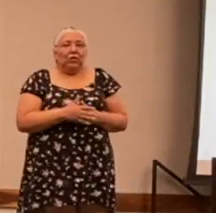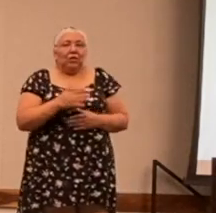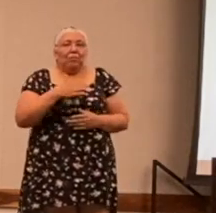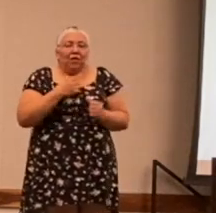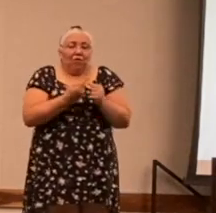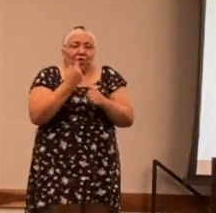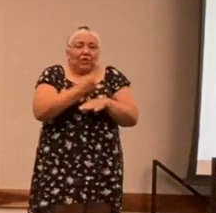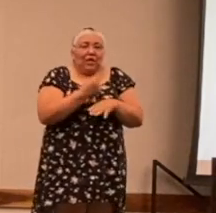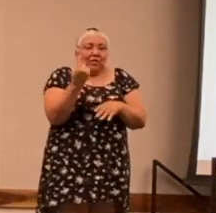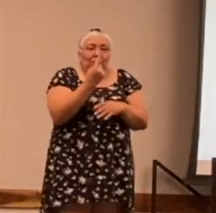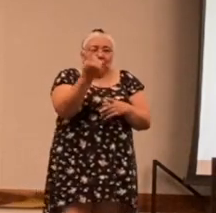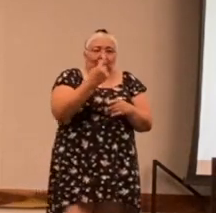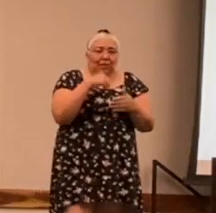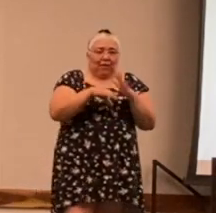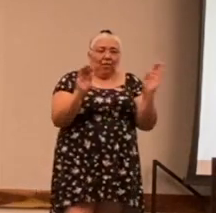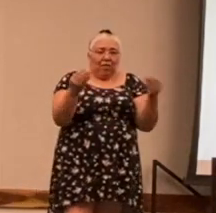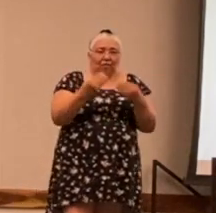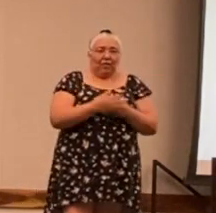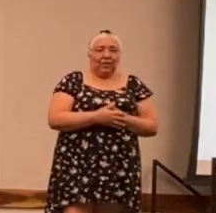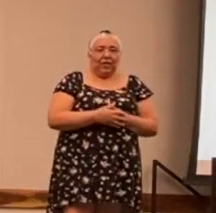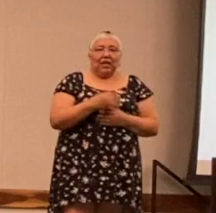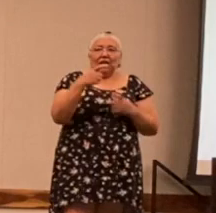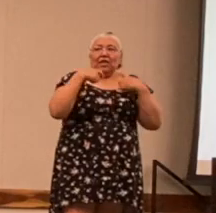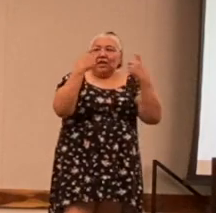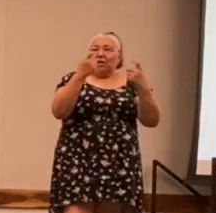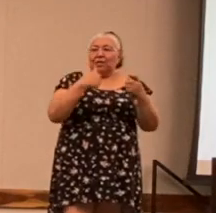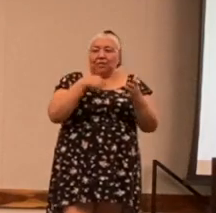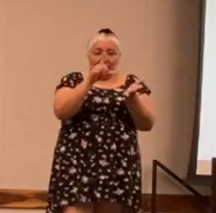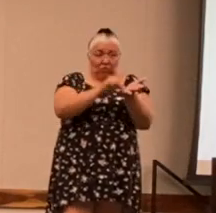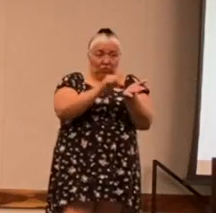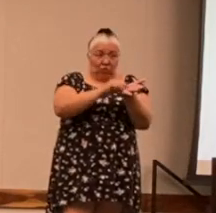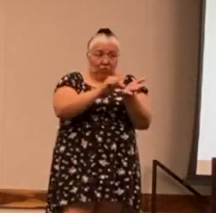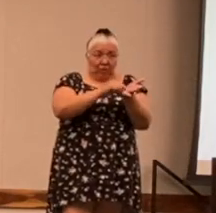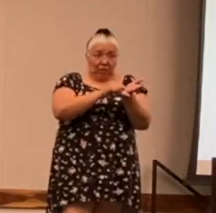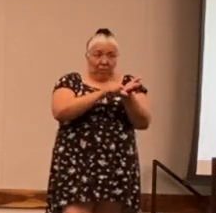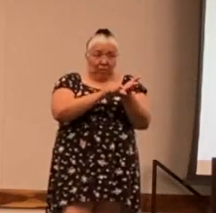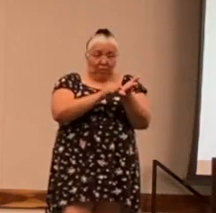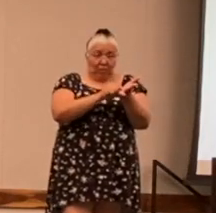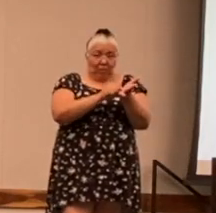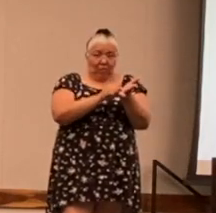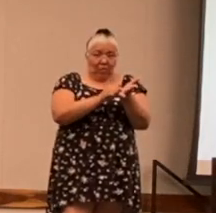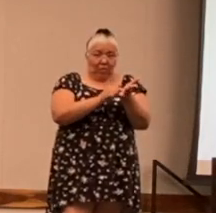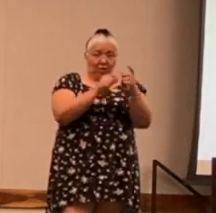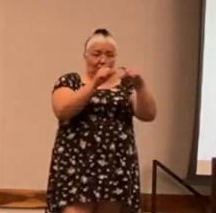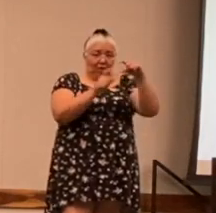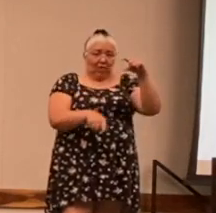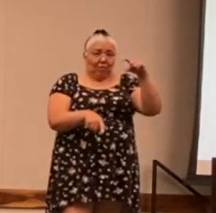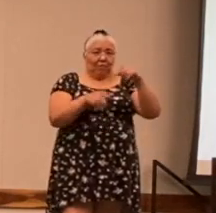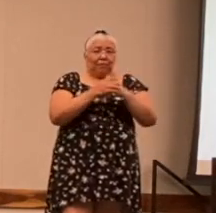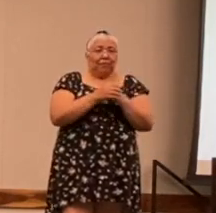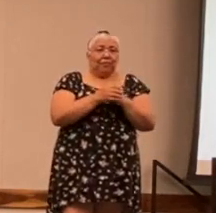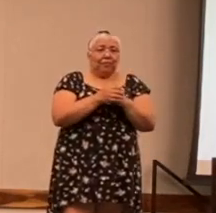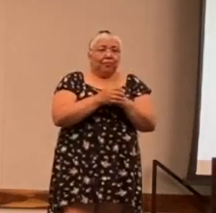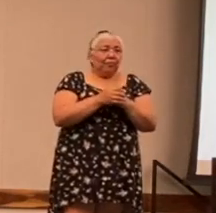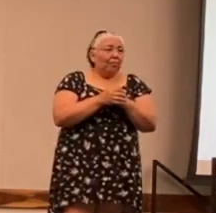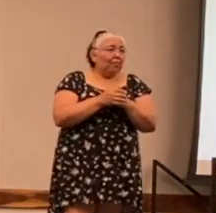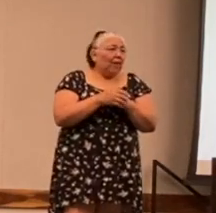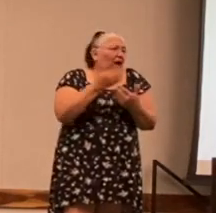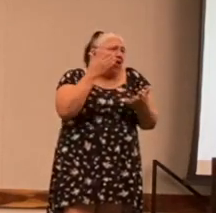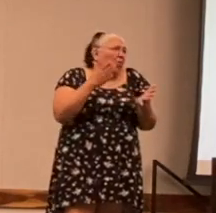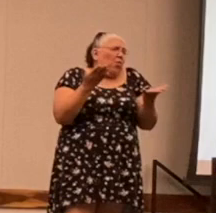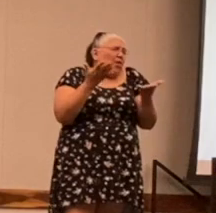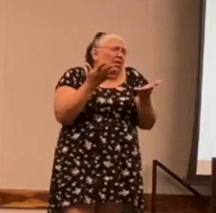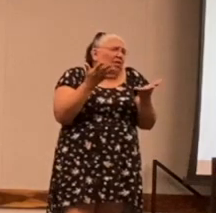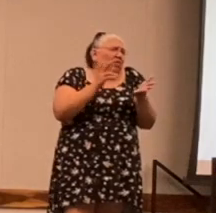first day, someone came into the office and he handed me this newspaper clipping. Handed me this newspaper clipping, and I don't know what the purpose of